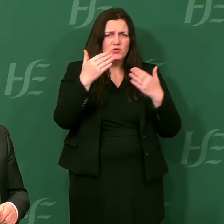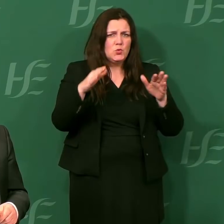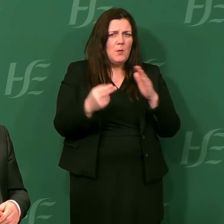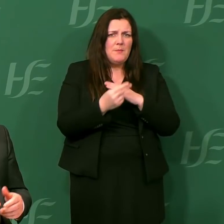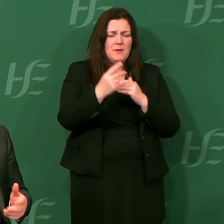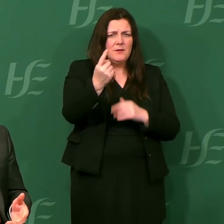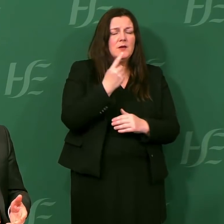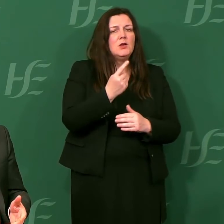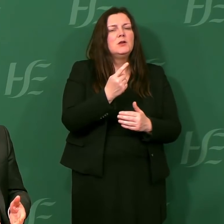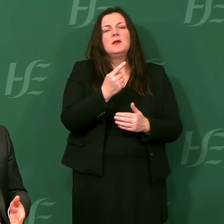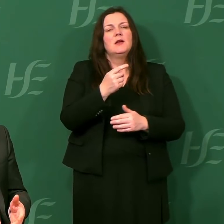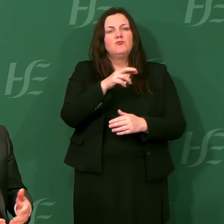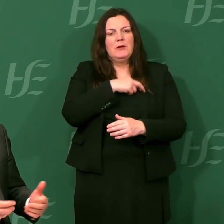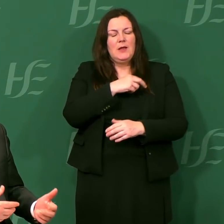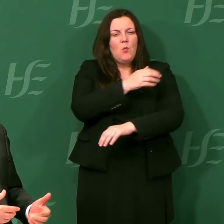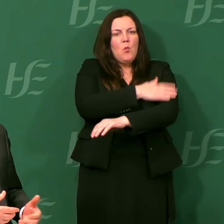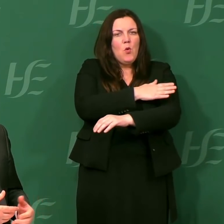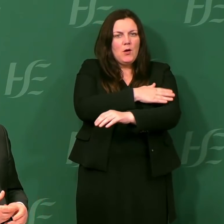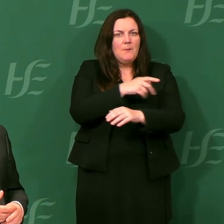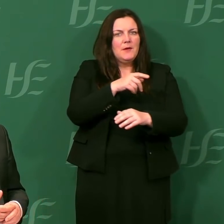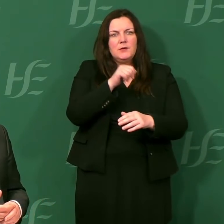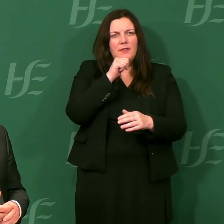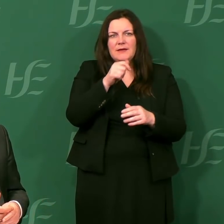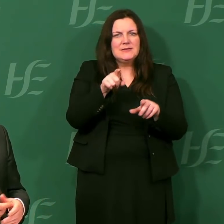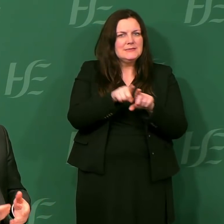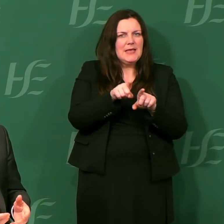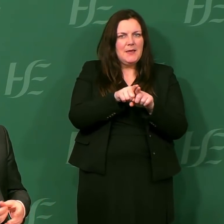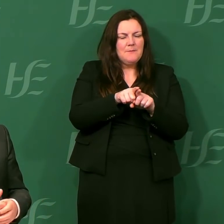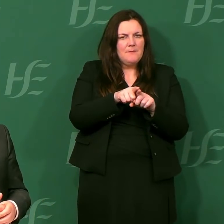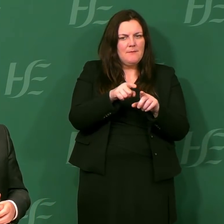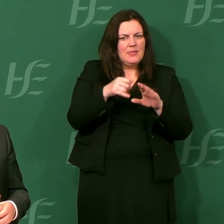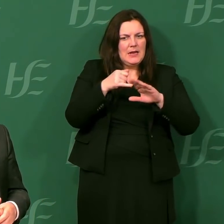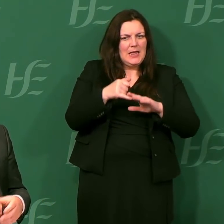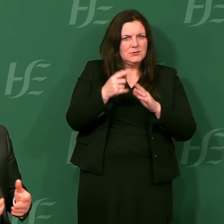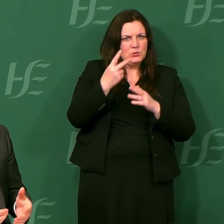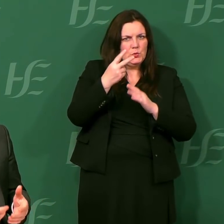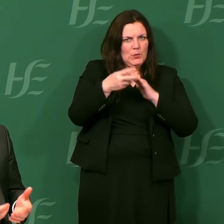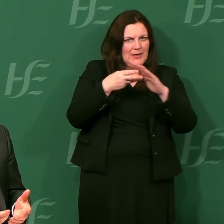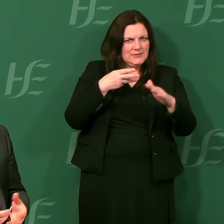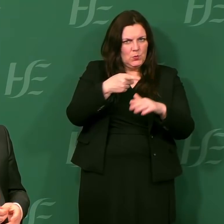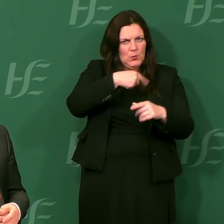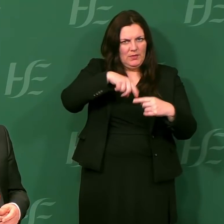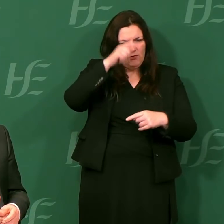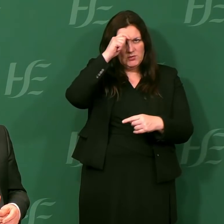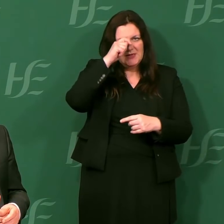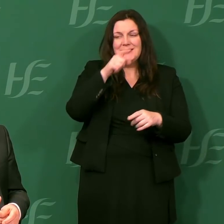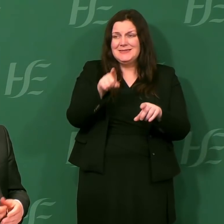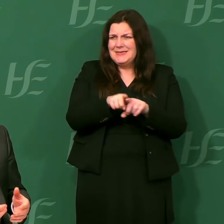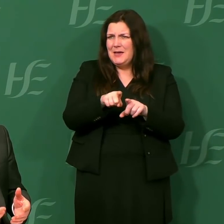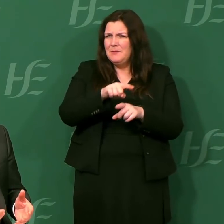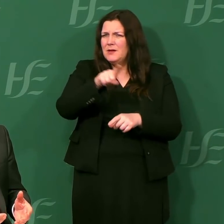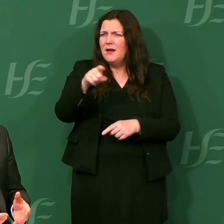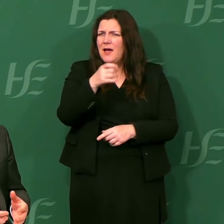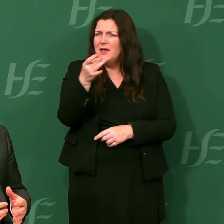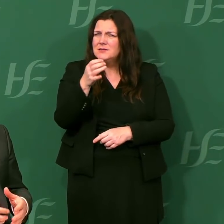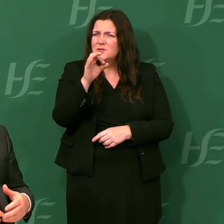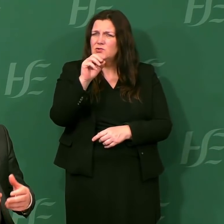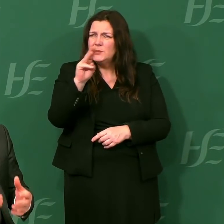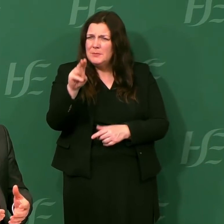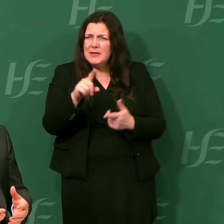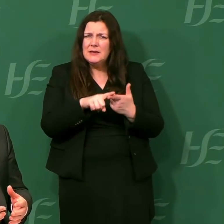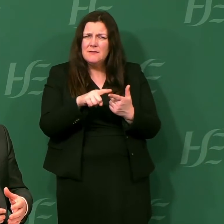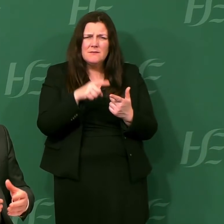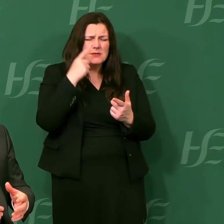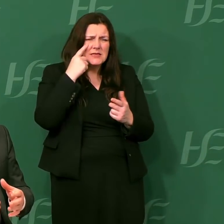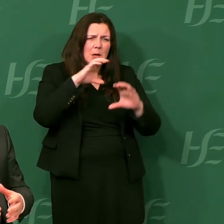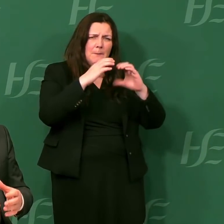walk-in centres, not the same take-up over the previous 2 weeks that we might have thought. And indeed, talking to some of our GPs in the ICGP, they would have